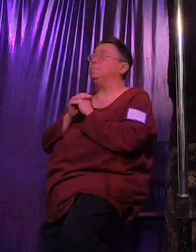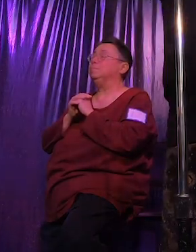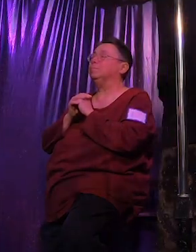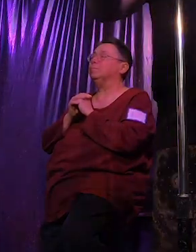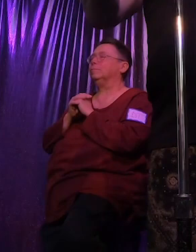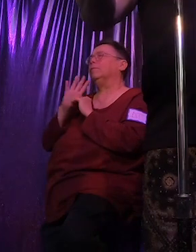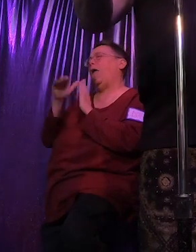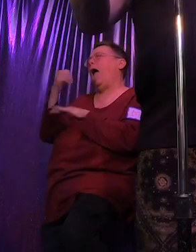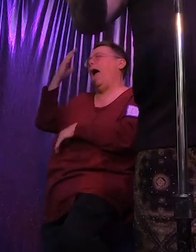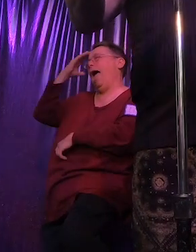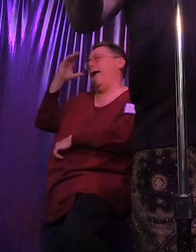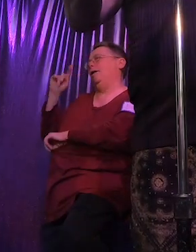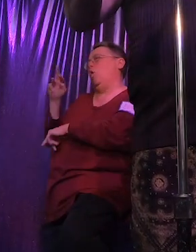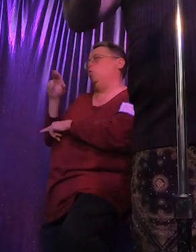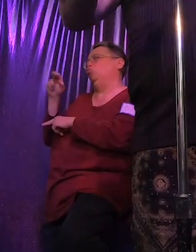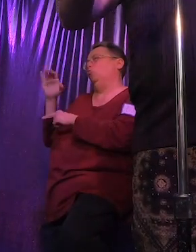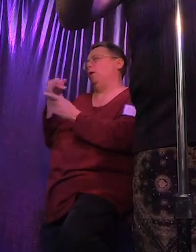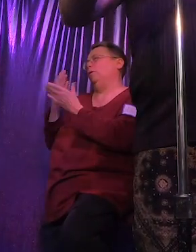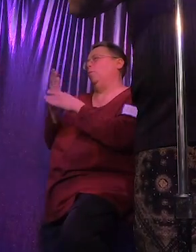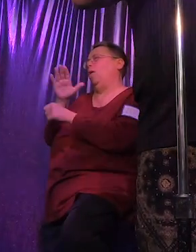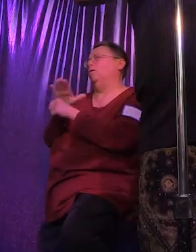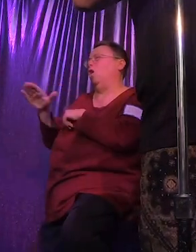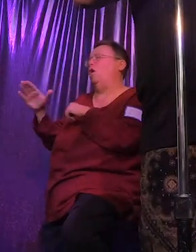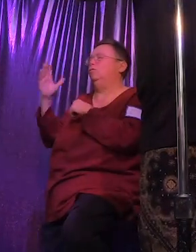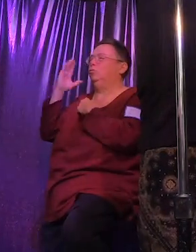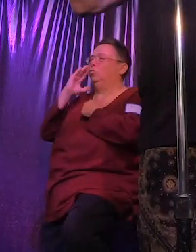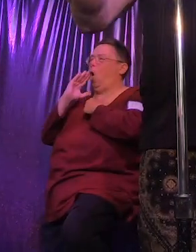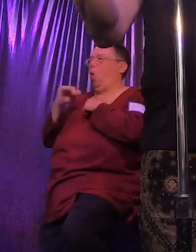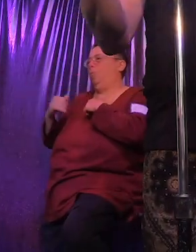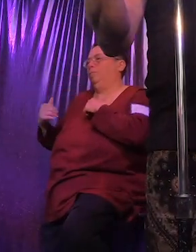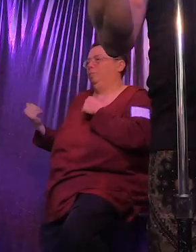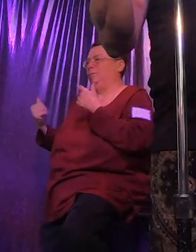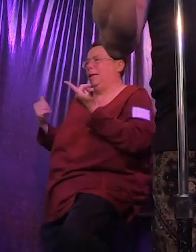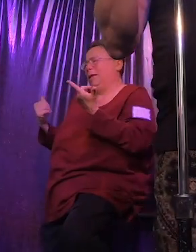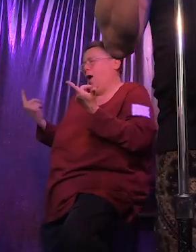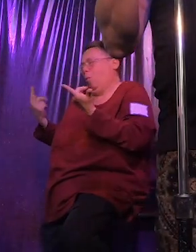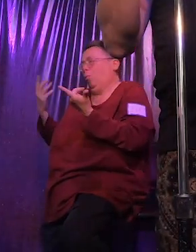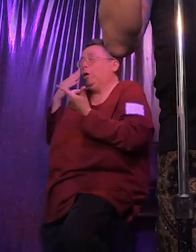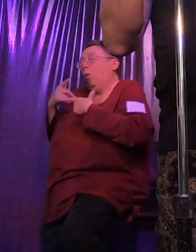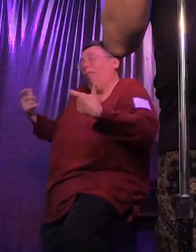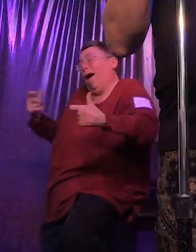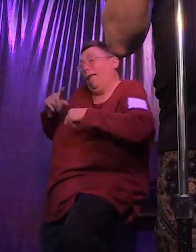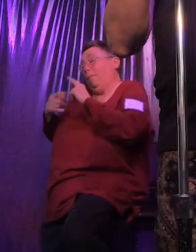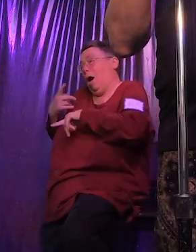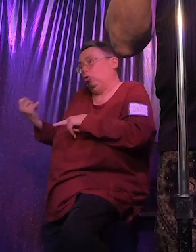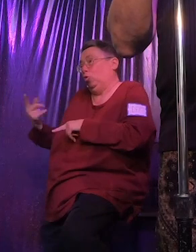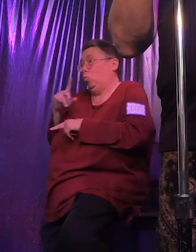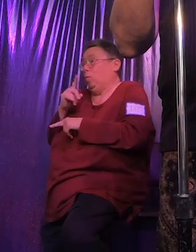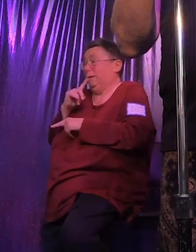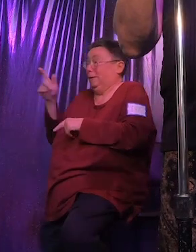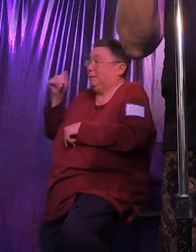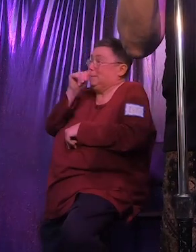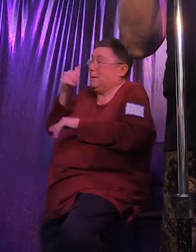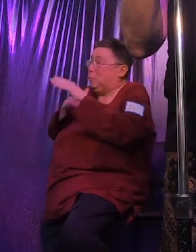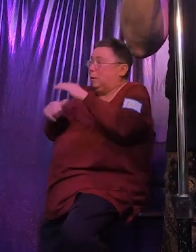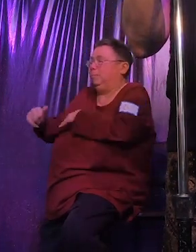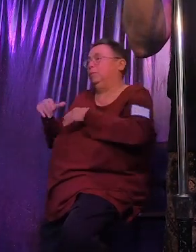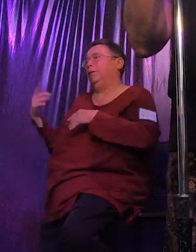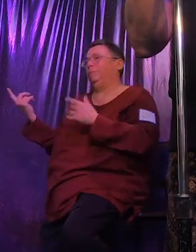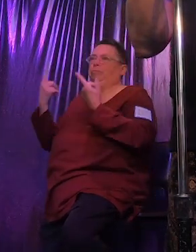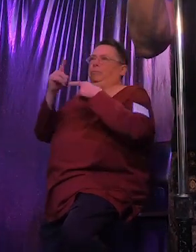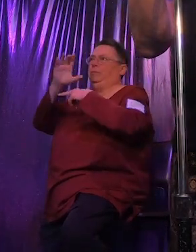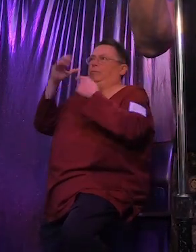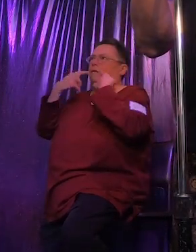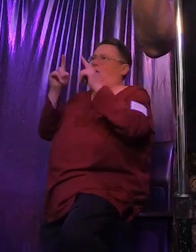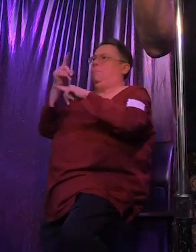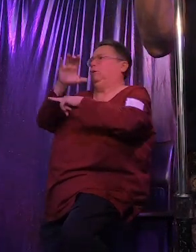all know Tracy well enough to know that there's very little that we don't know about her. She's certainly a legend in Chicago.